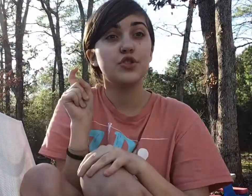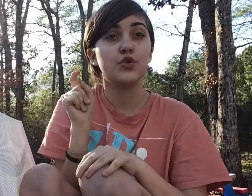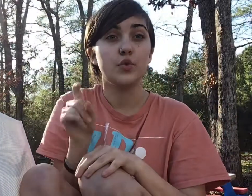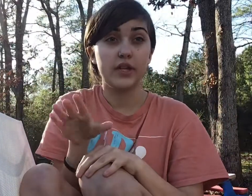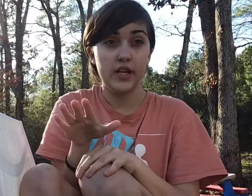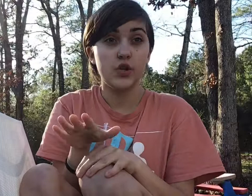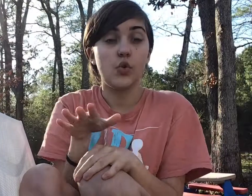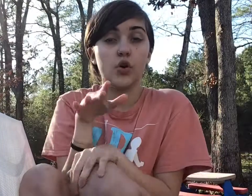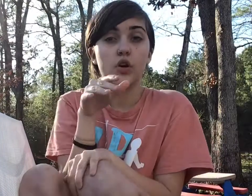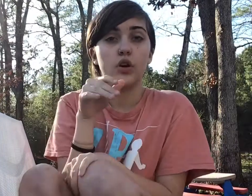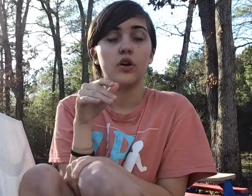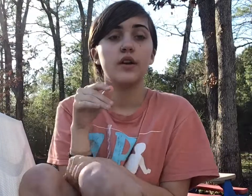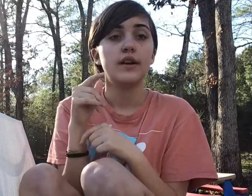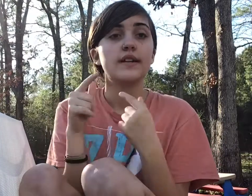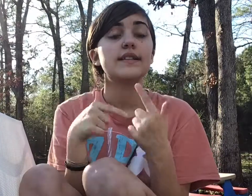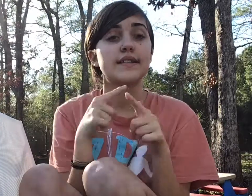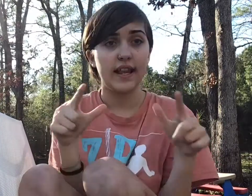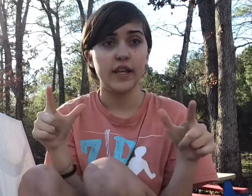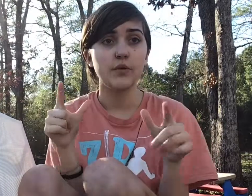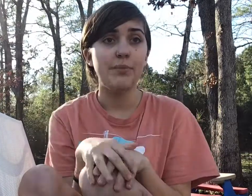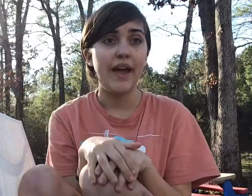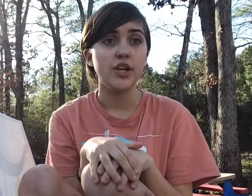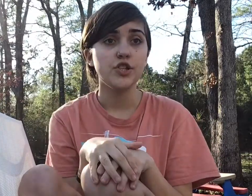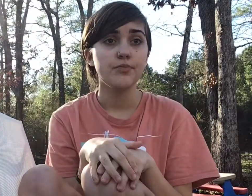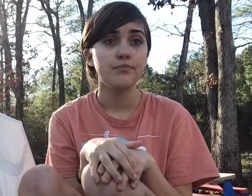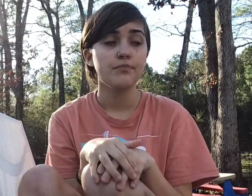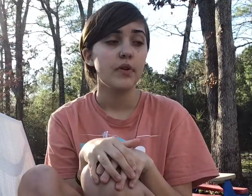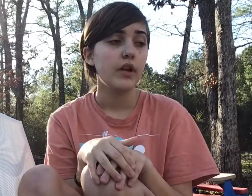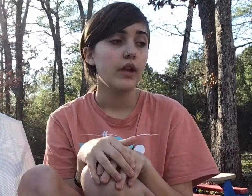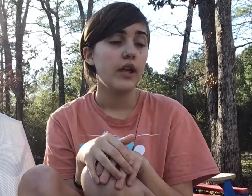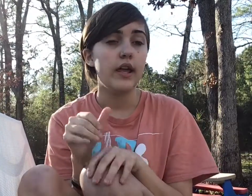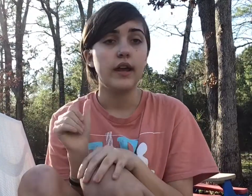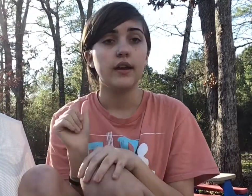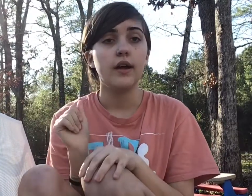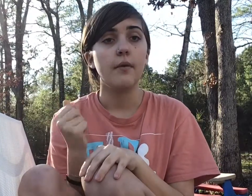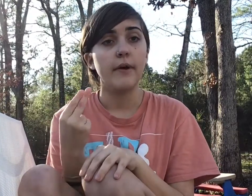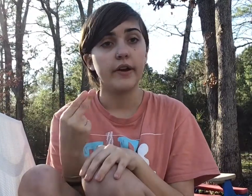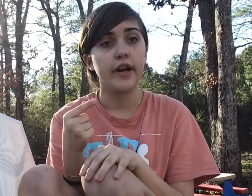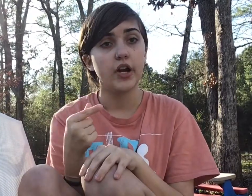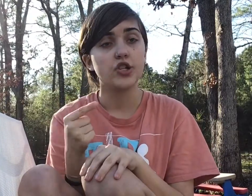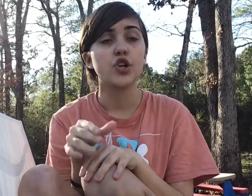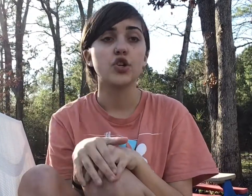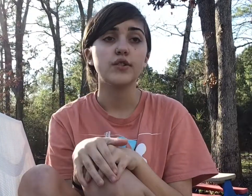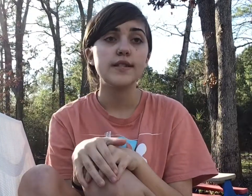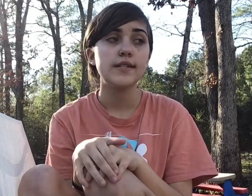to get your sign language badge in American Heritage Girls.